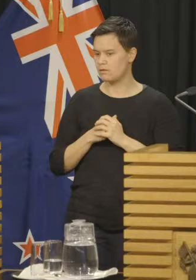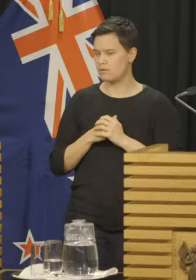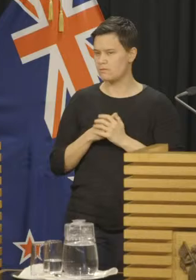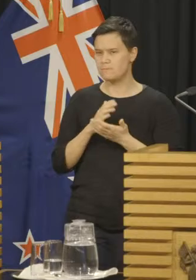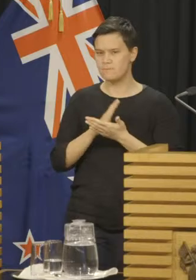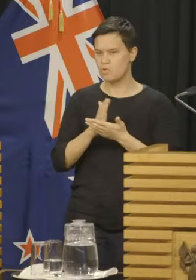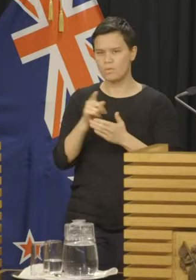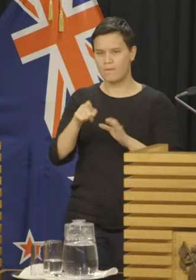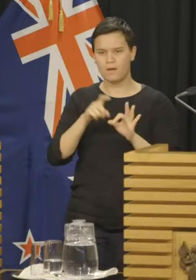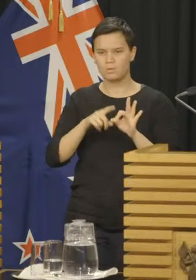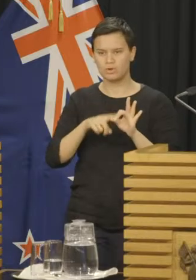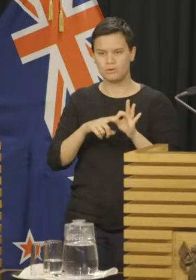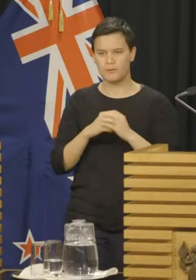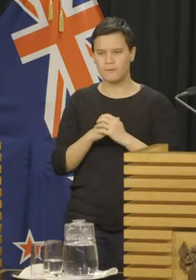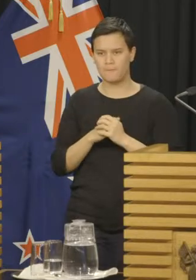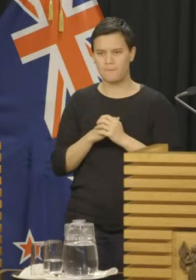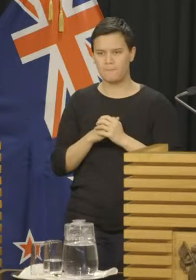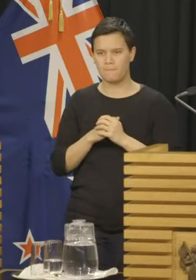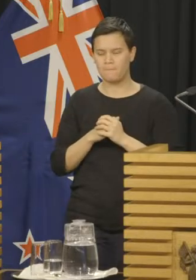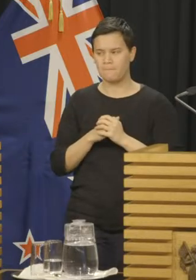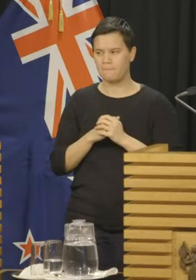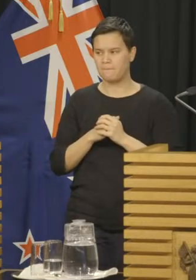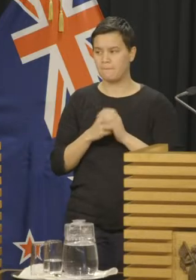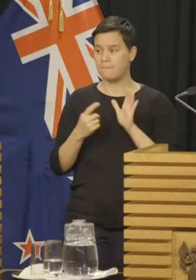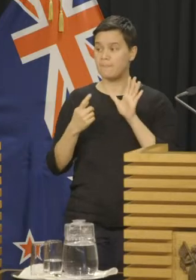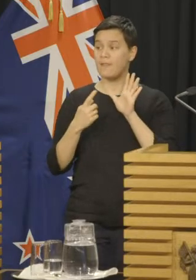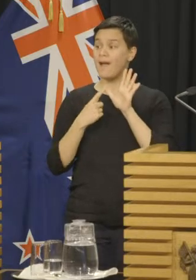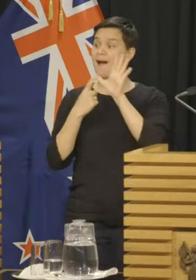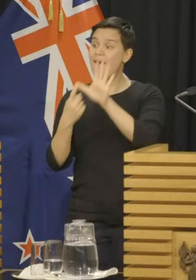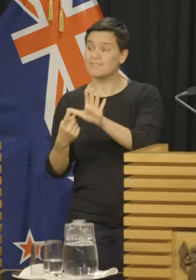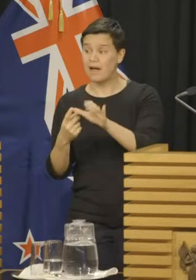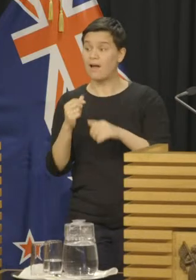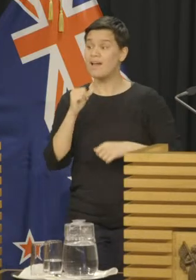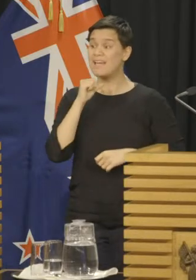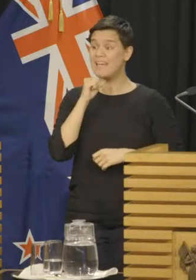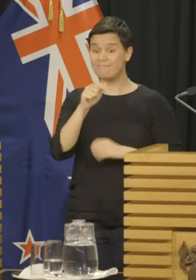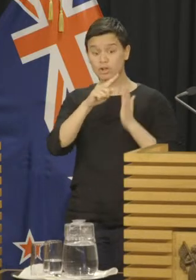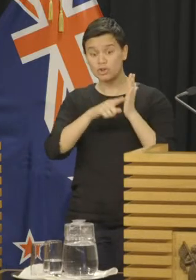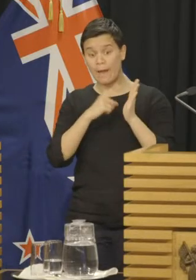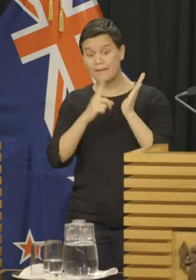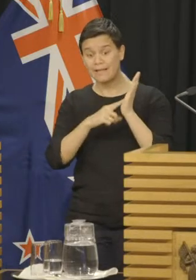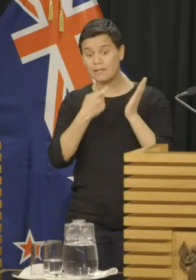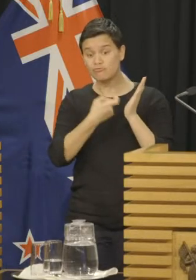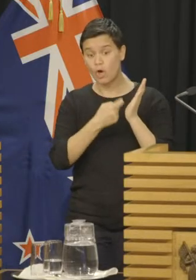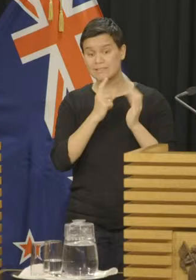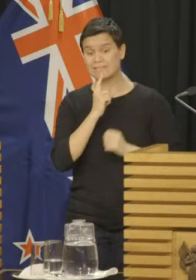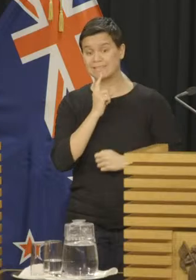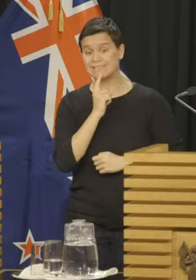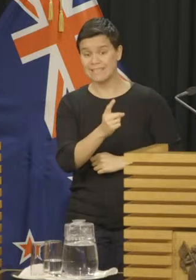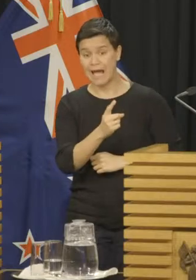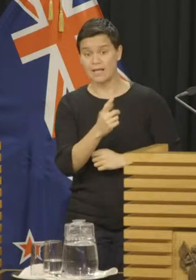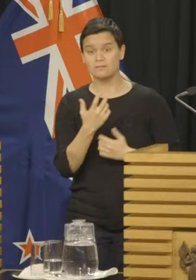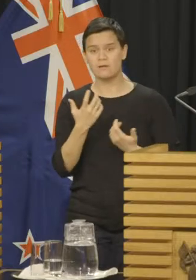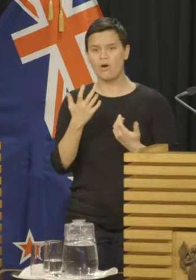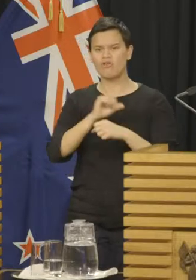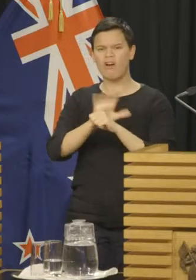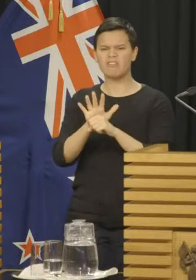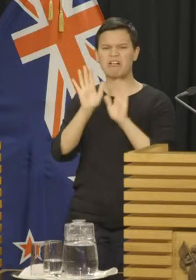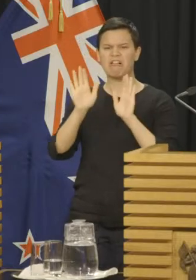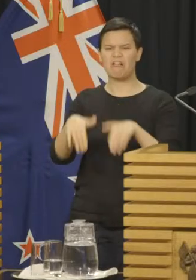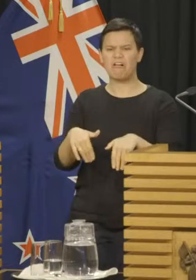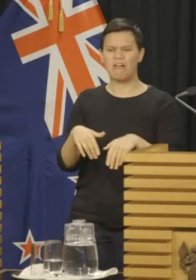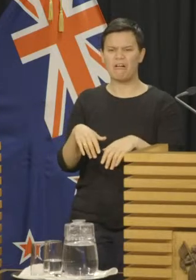New Zealanders should not take COVID-19 seriously, any suggestion that people should be wary of life-saving